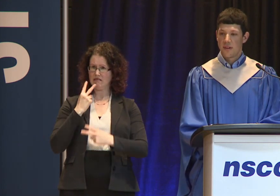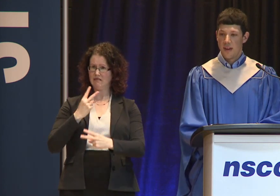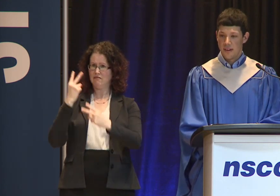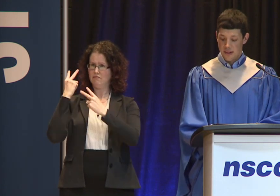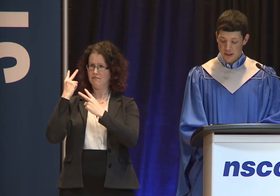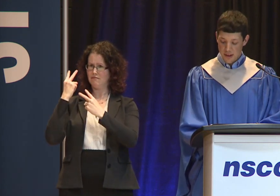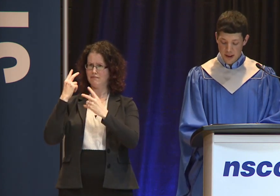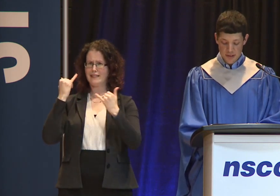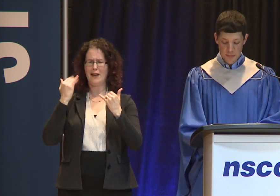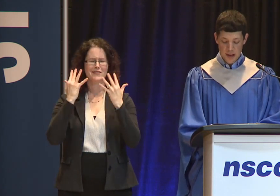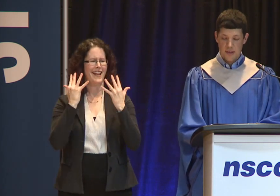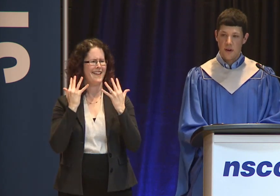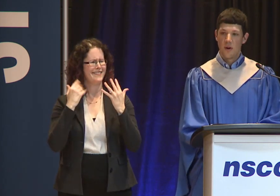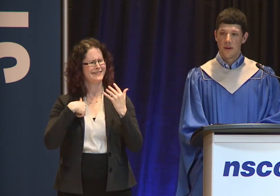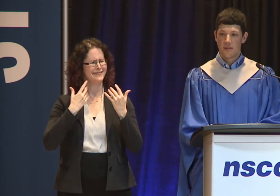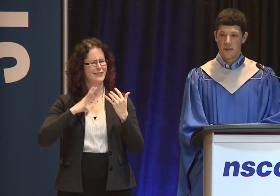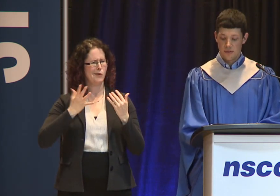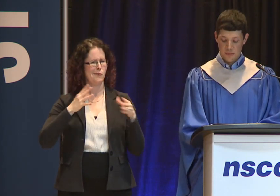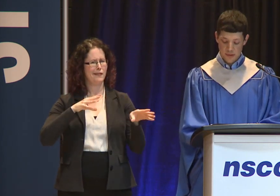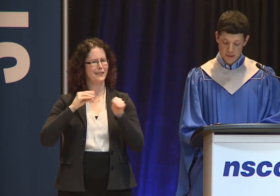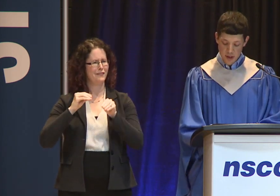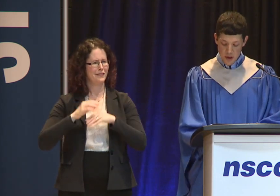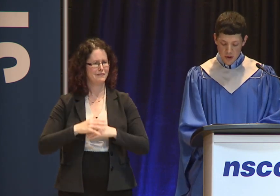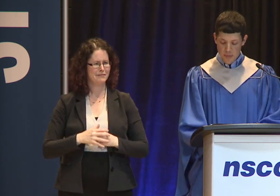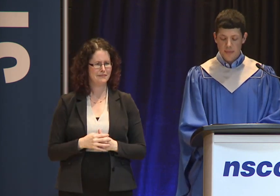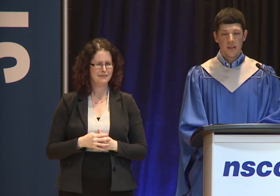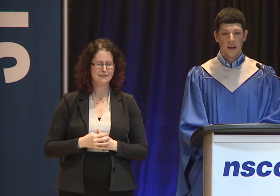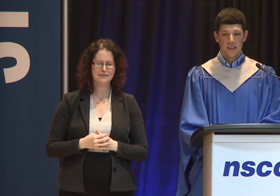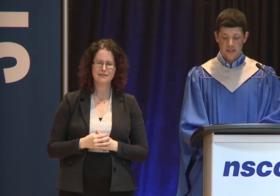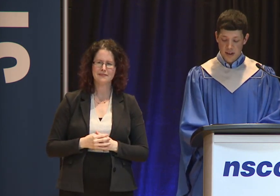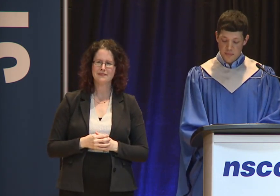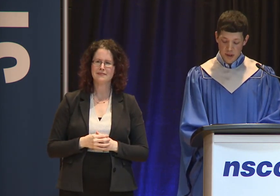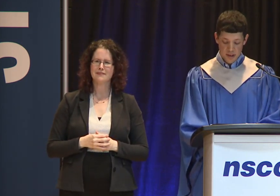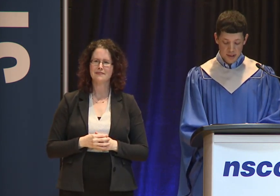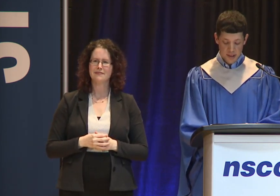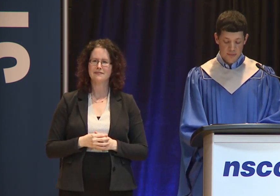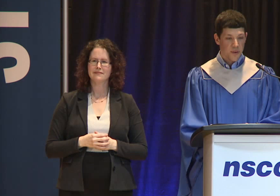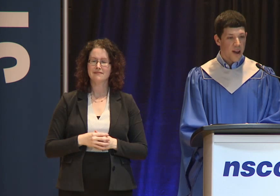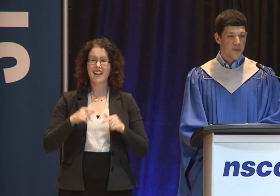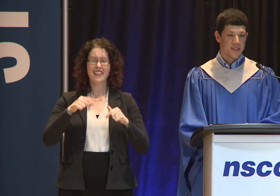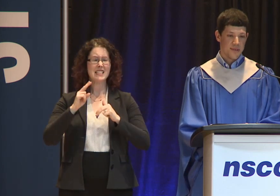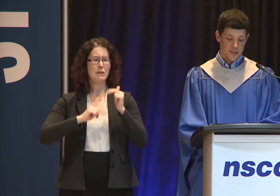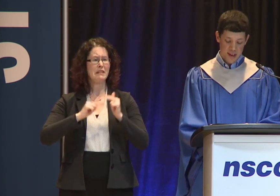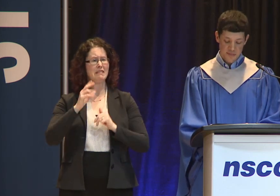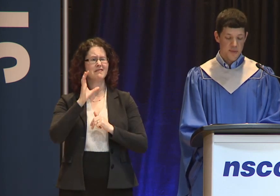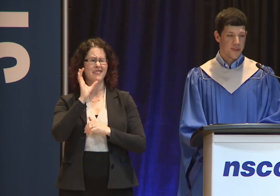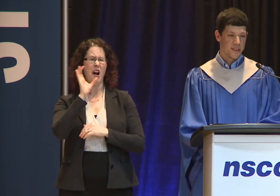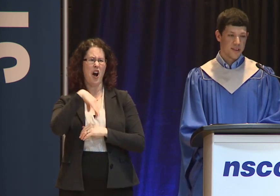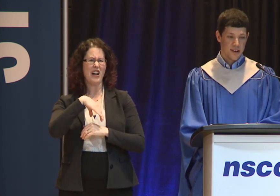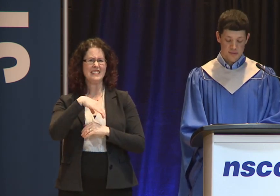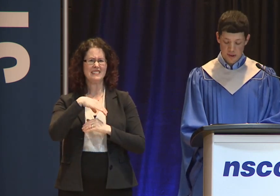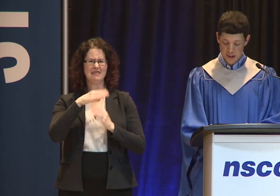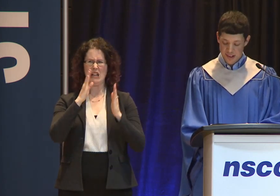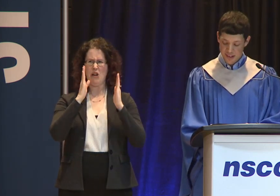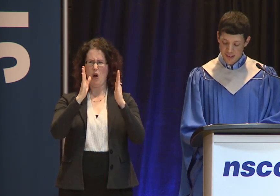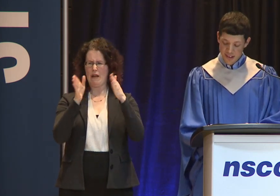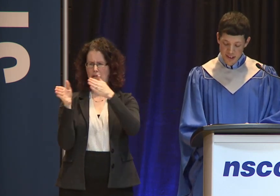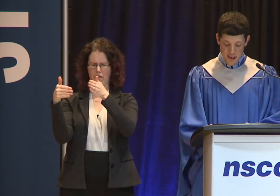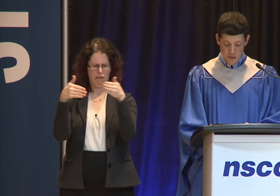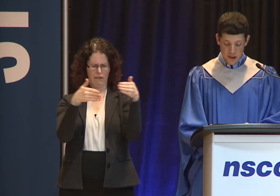have never attended, is a maze of hallways and rooms, or maybe an oddly shaped building that forever seems to have people on the